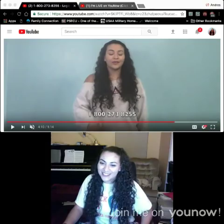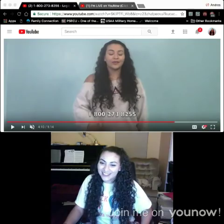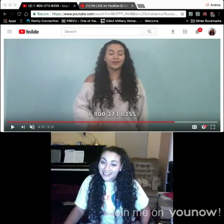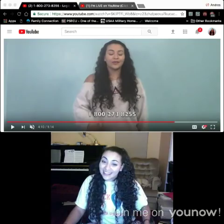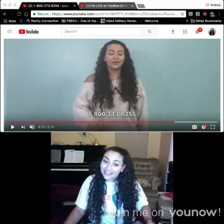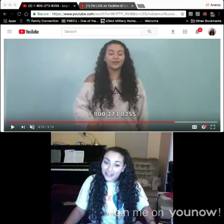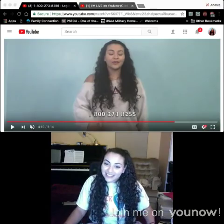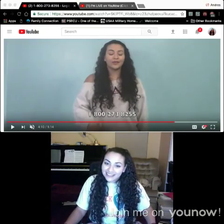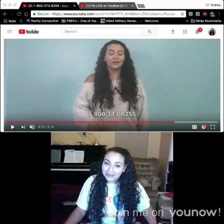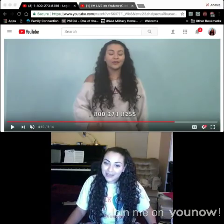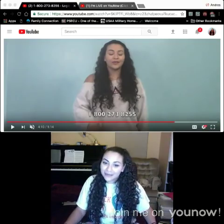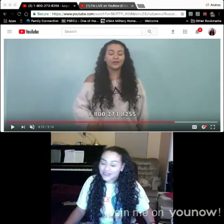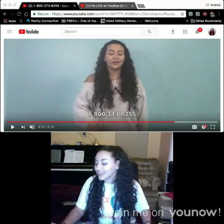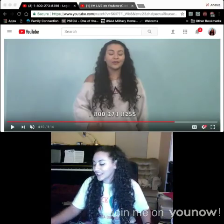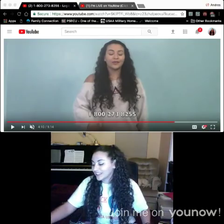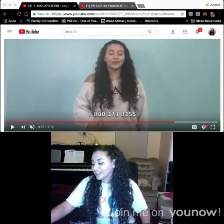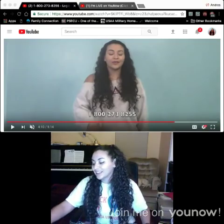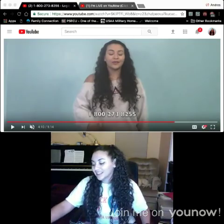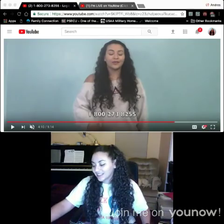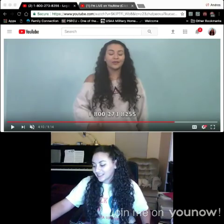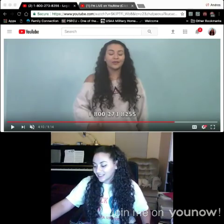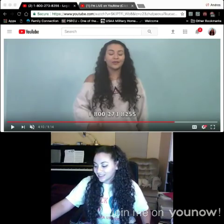the music. It is hard to sign without music.